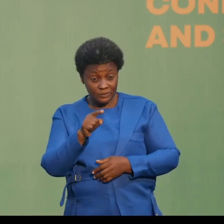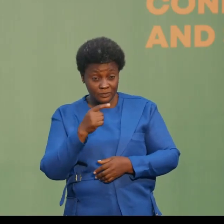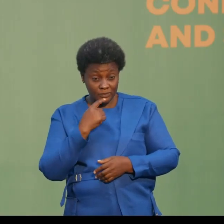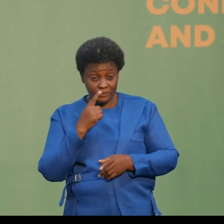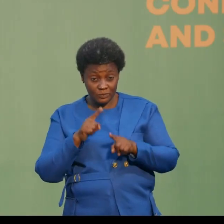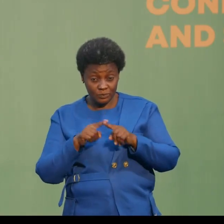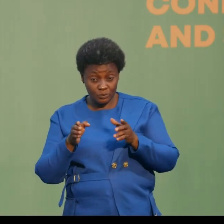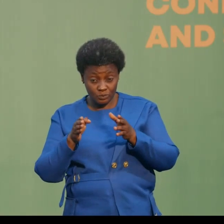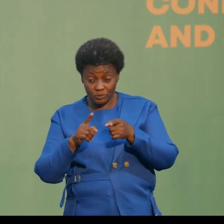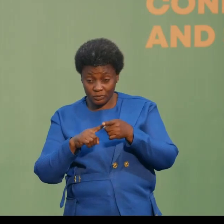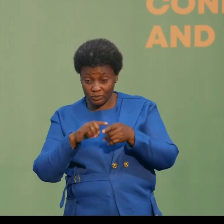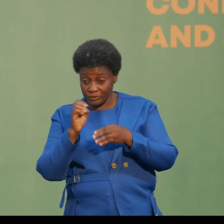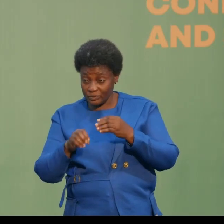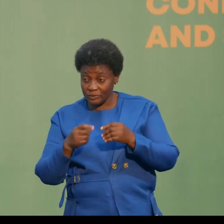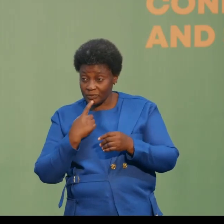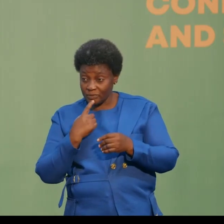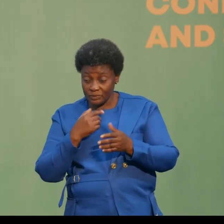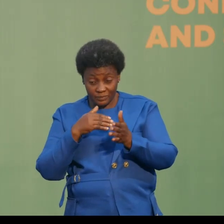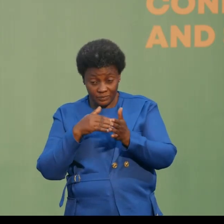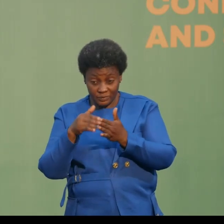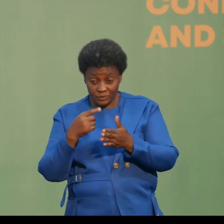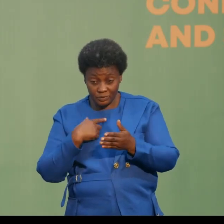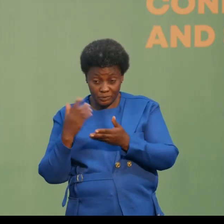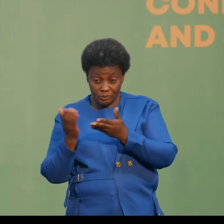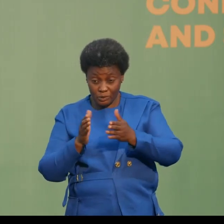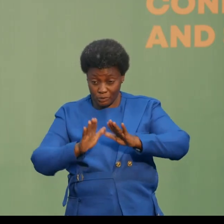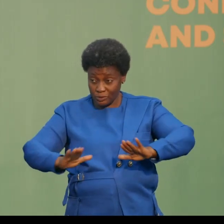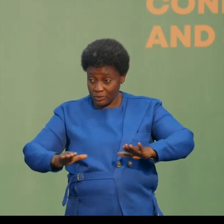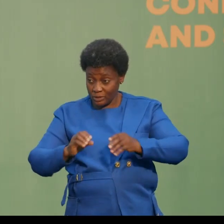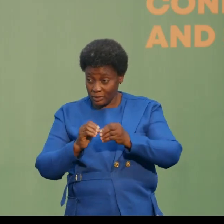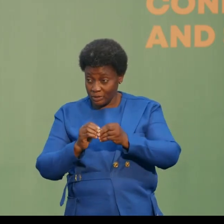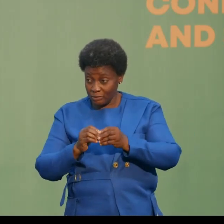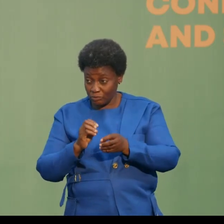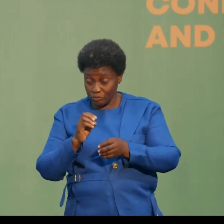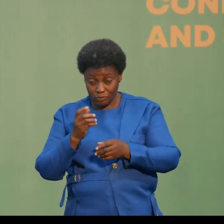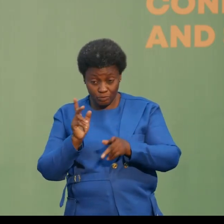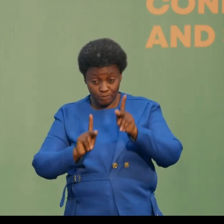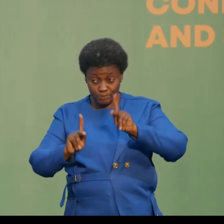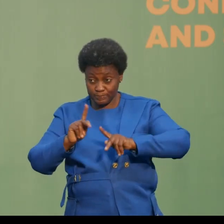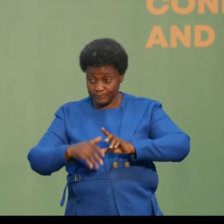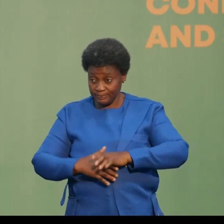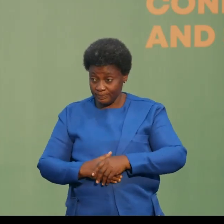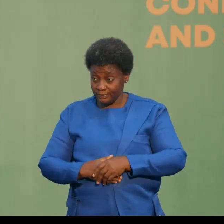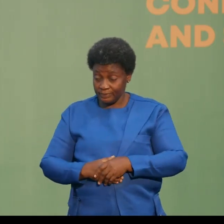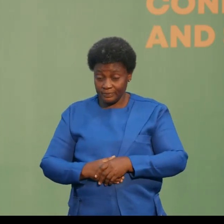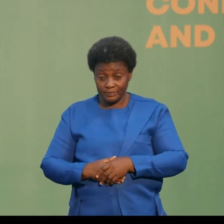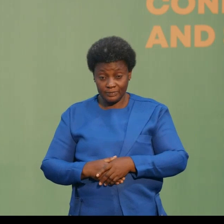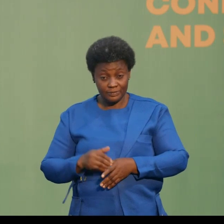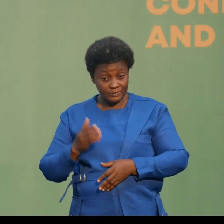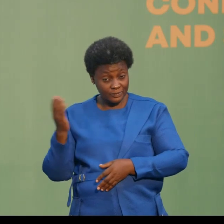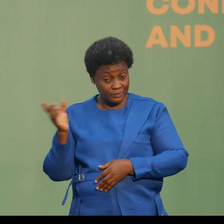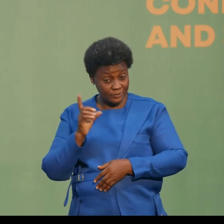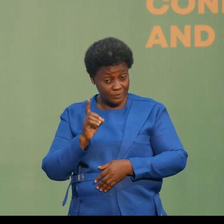2030, refocusing on children and young people. Dr.